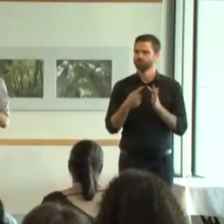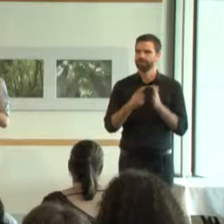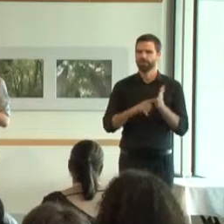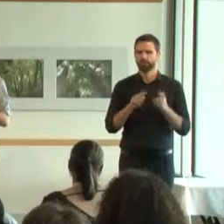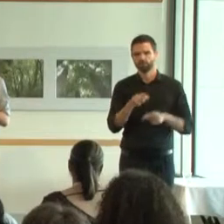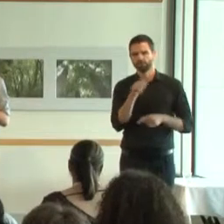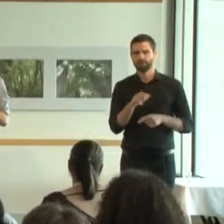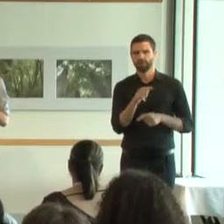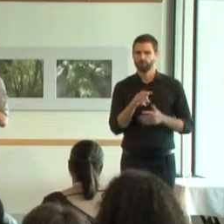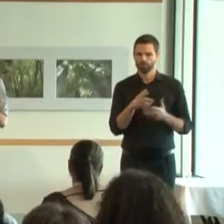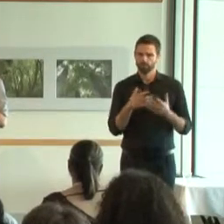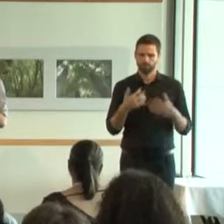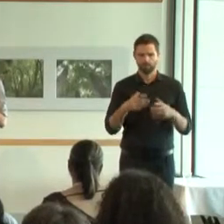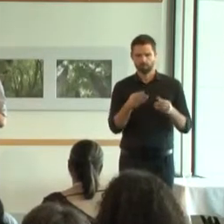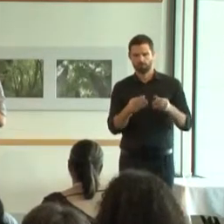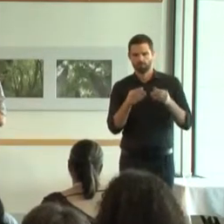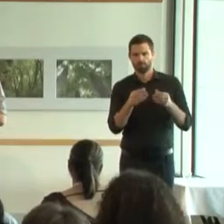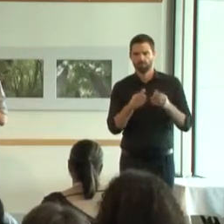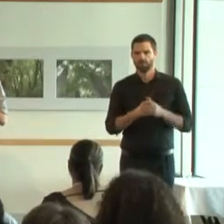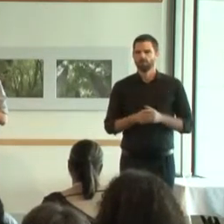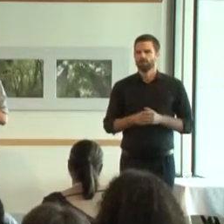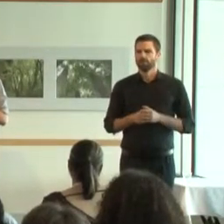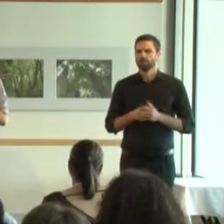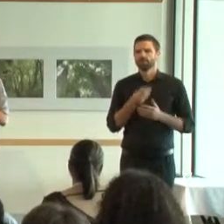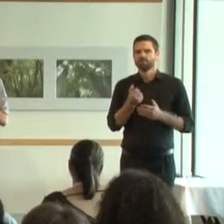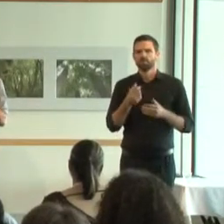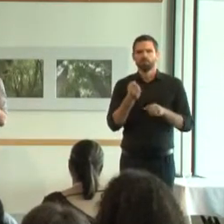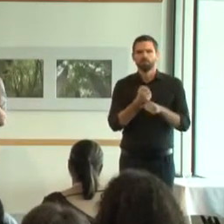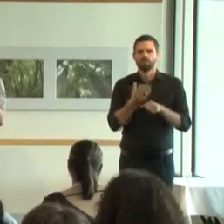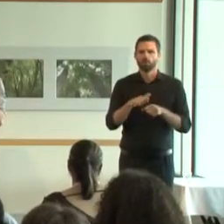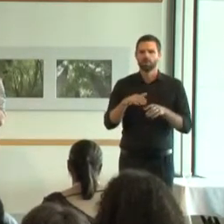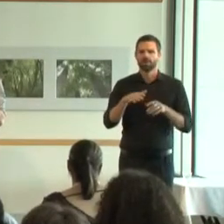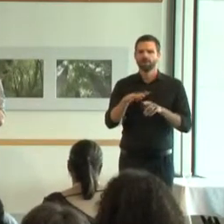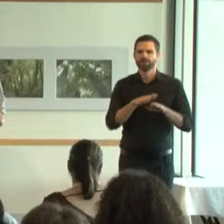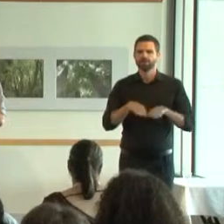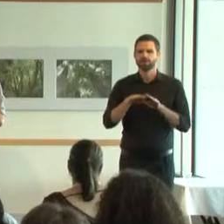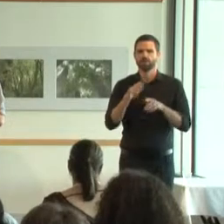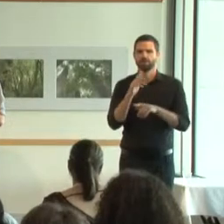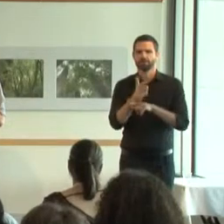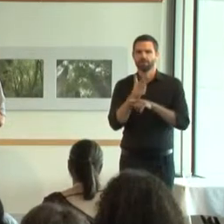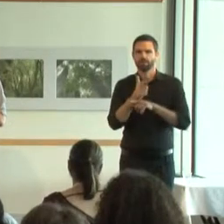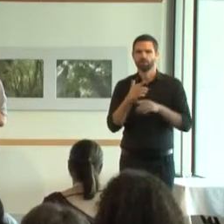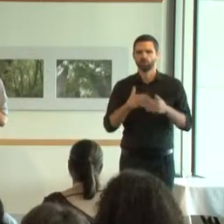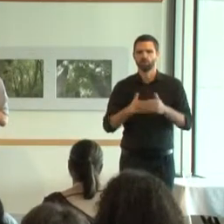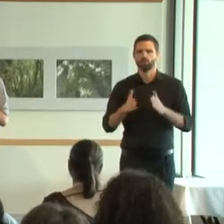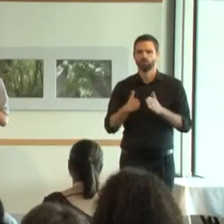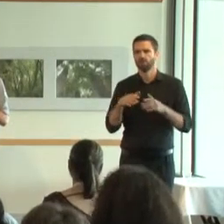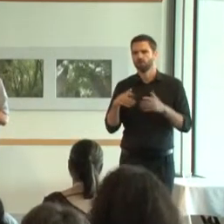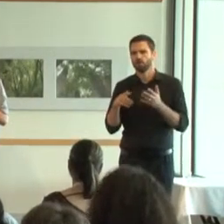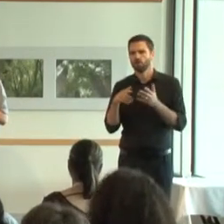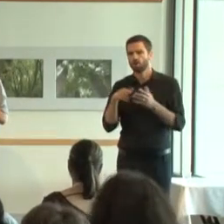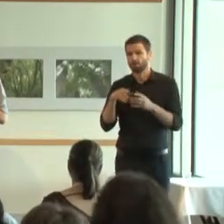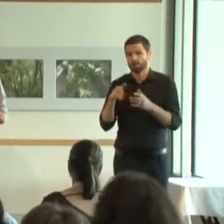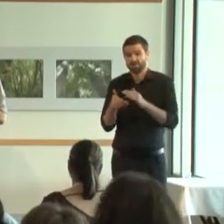them are the weekly review films, which are made by the National Film Unit and are one of our kind of collections of archives that are on the UNESCO Memory of the World